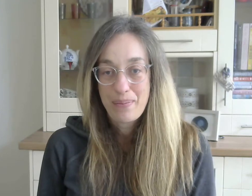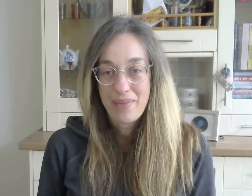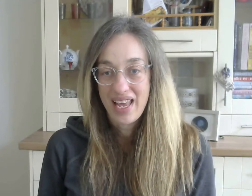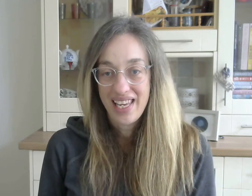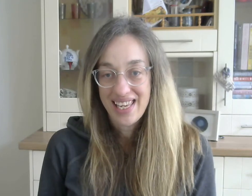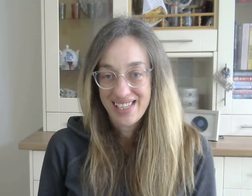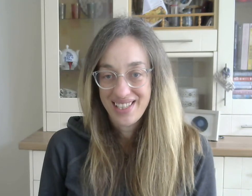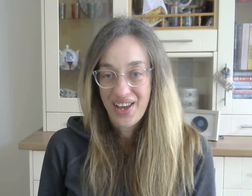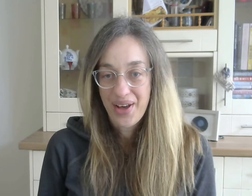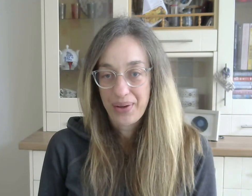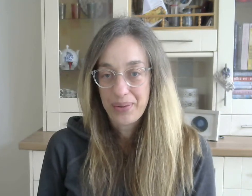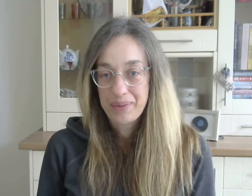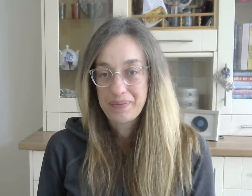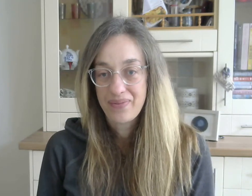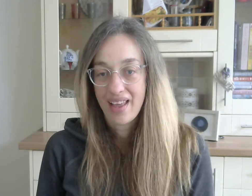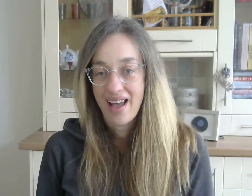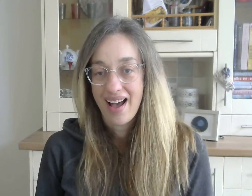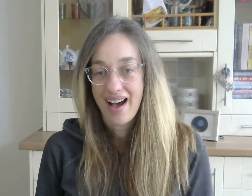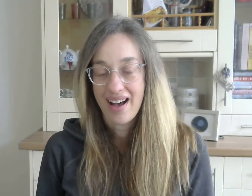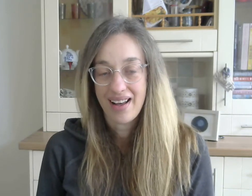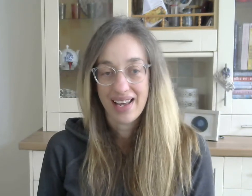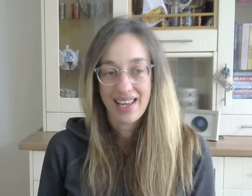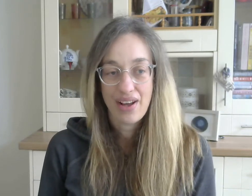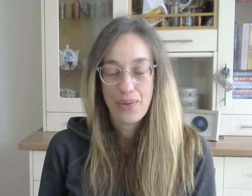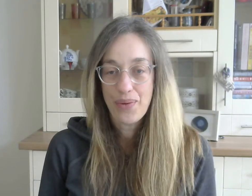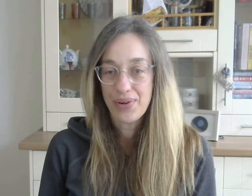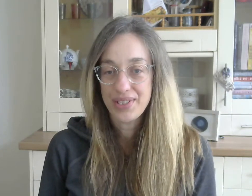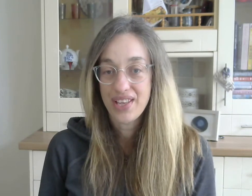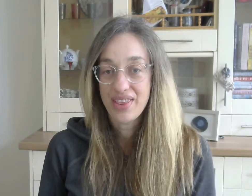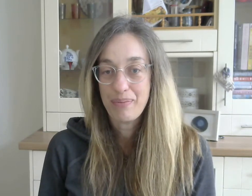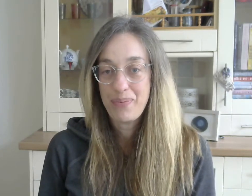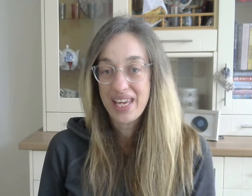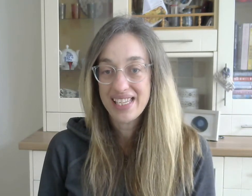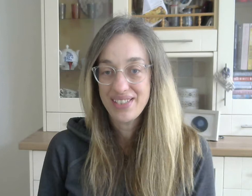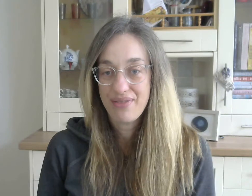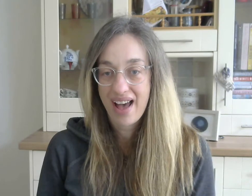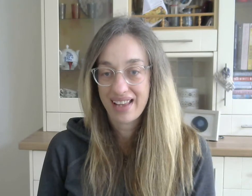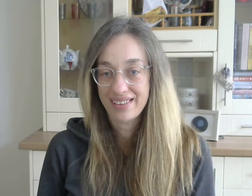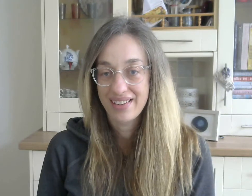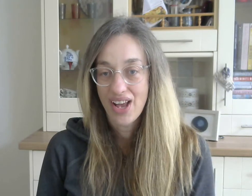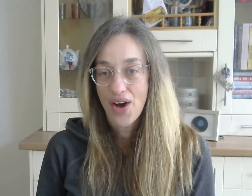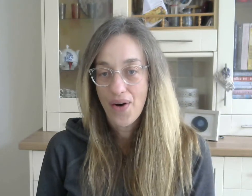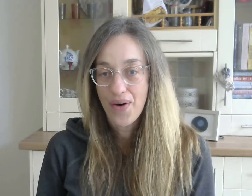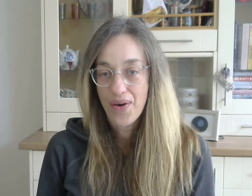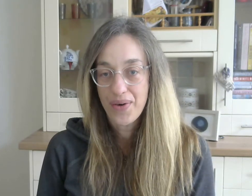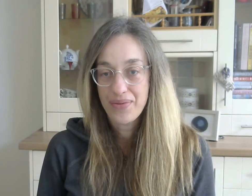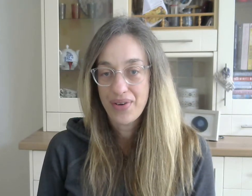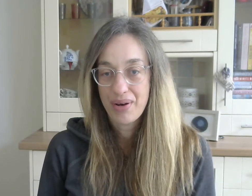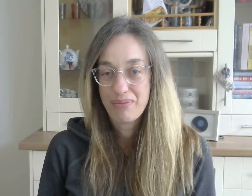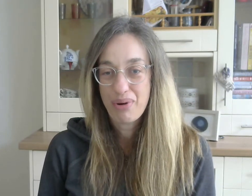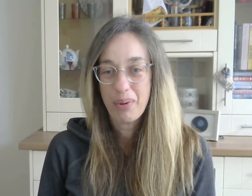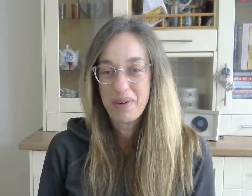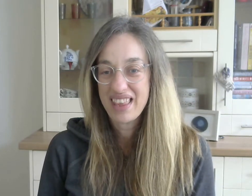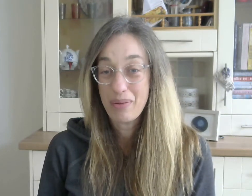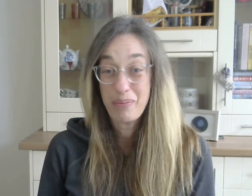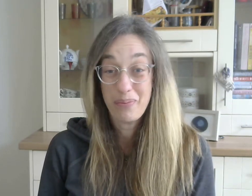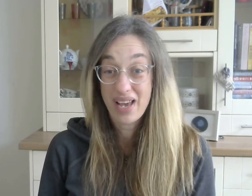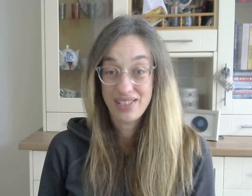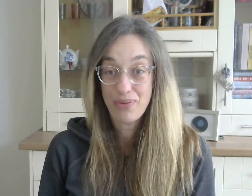Many years ago, I was the biggest fan of probably the best rock